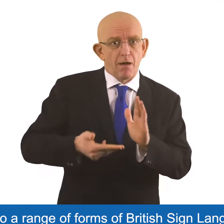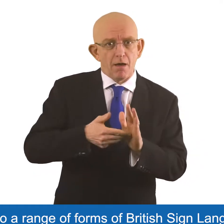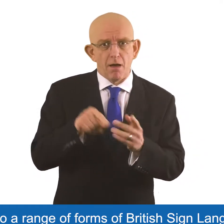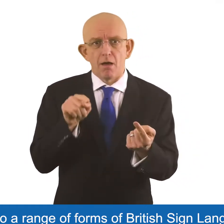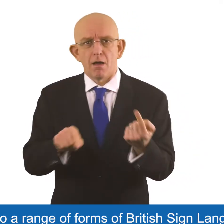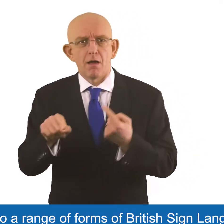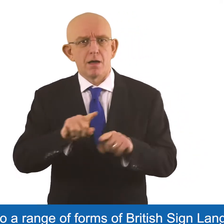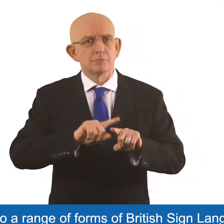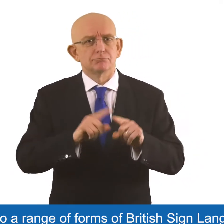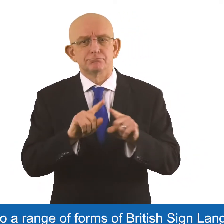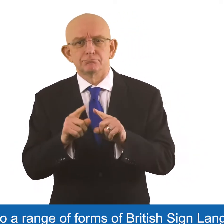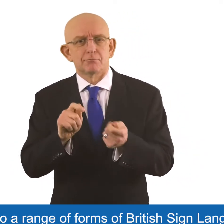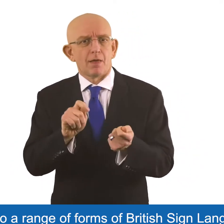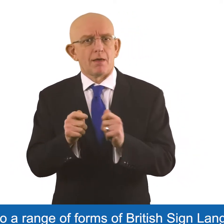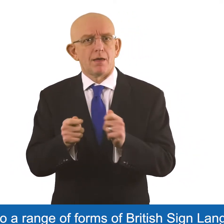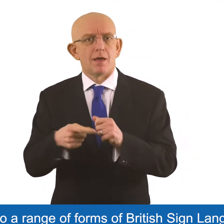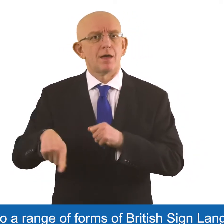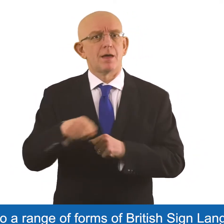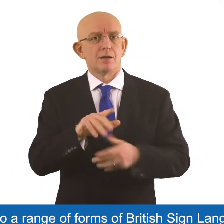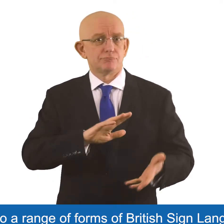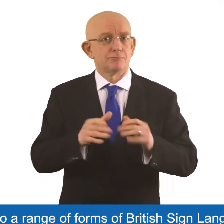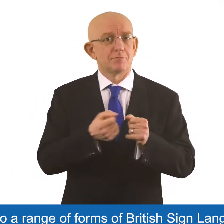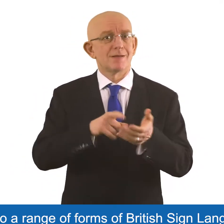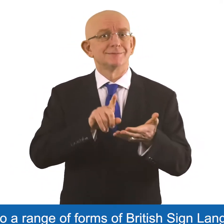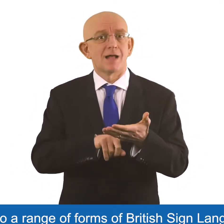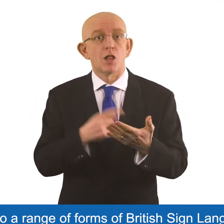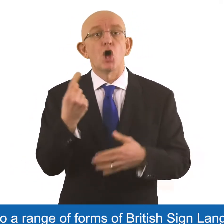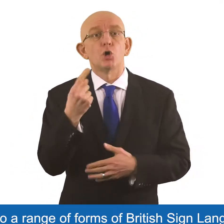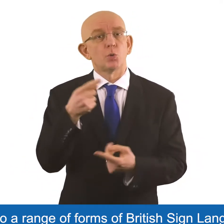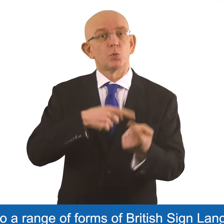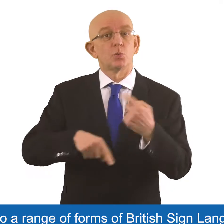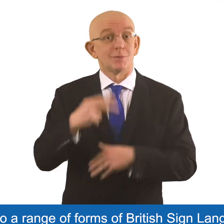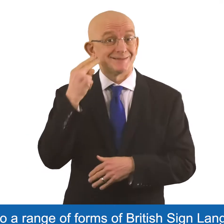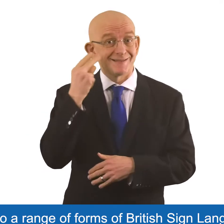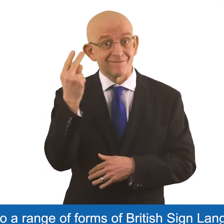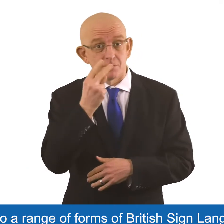and to a range of forms of British Sign Language used by deaf-blind people in the UK,